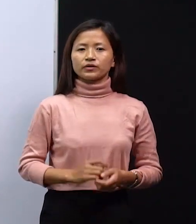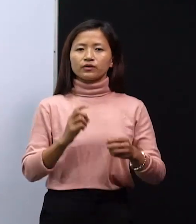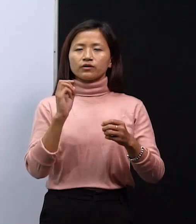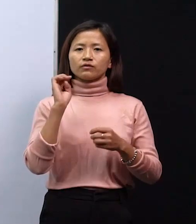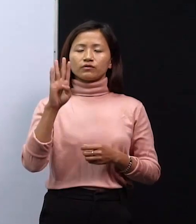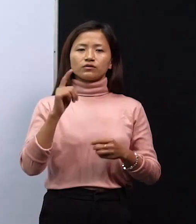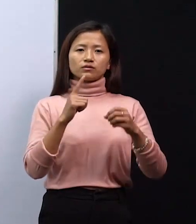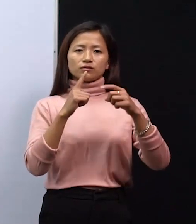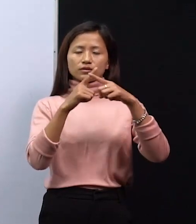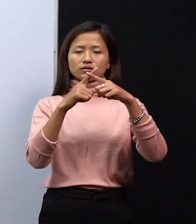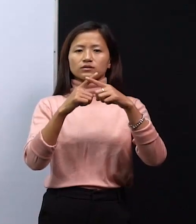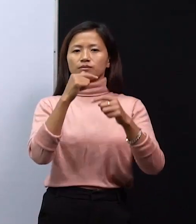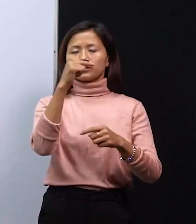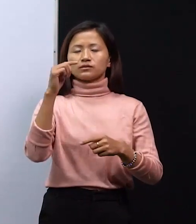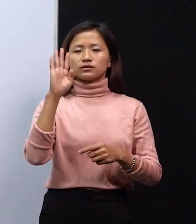5